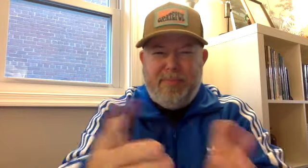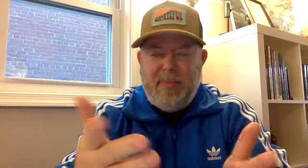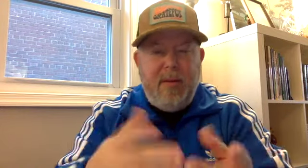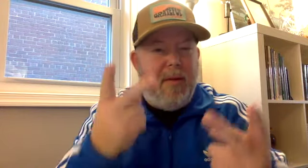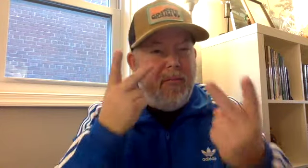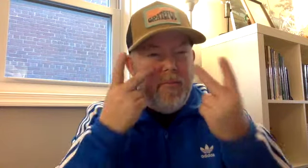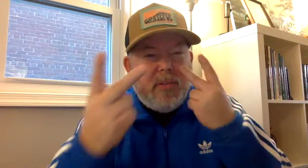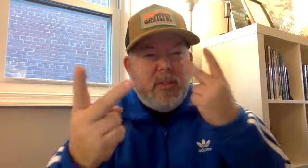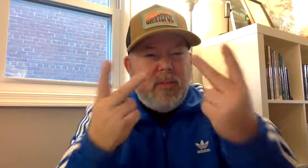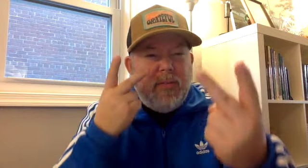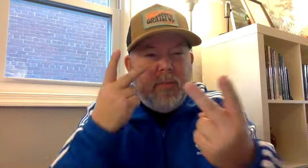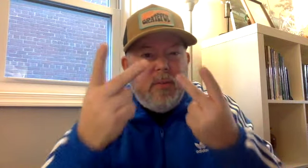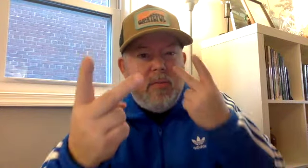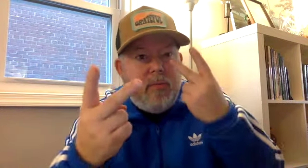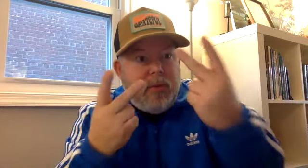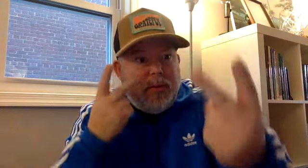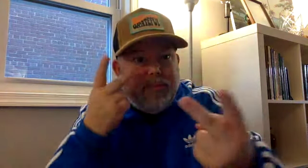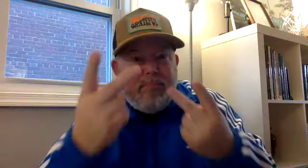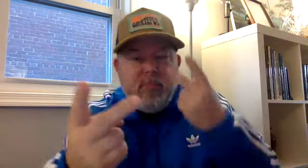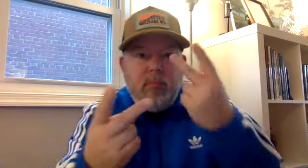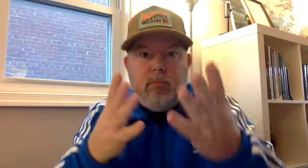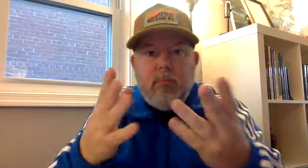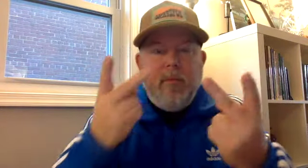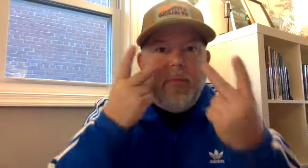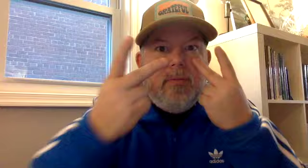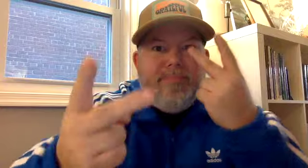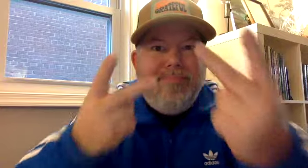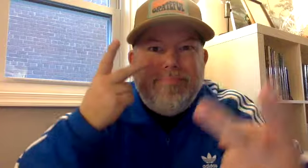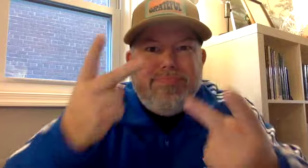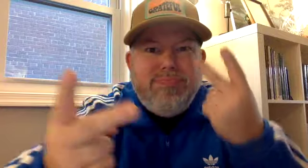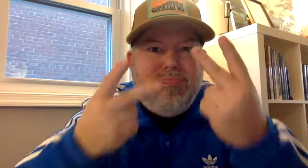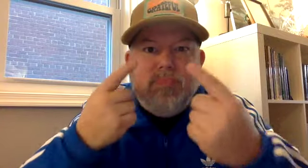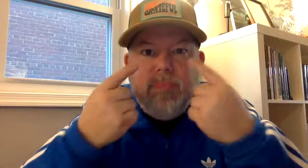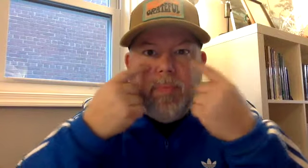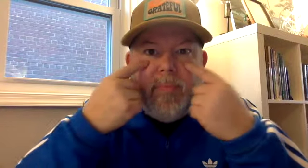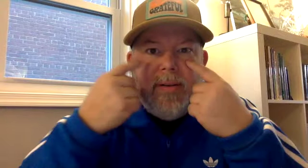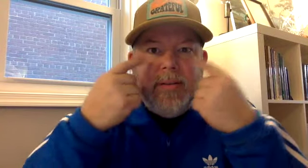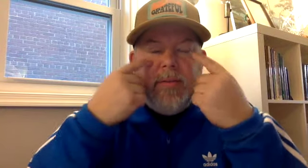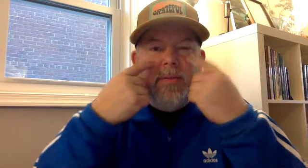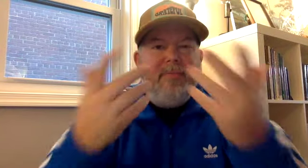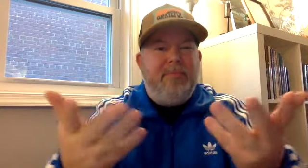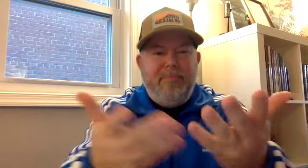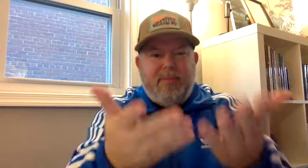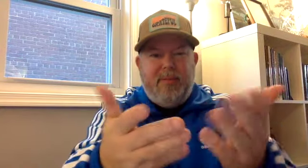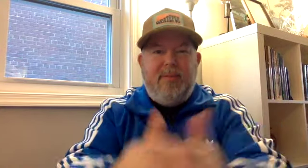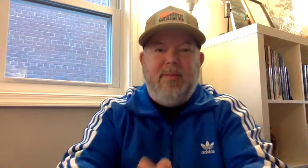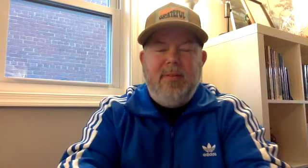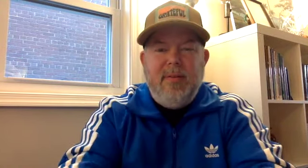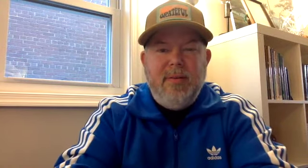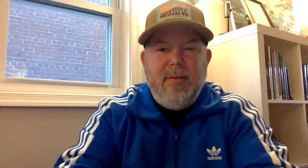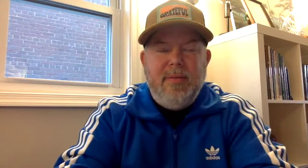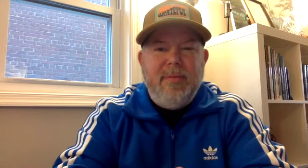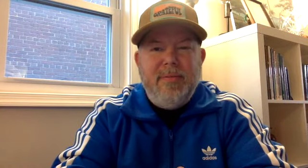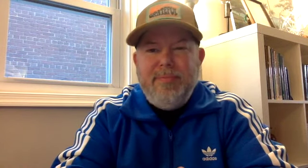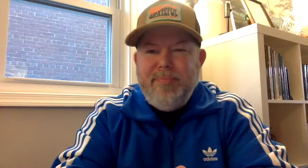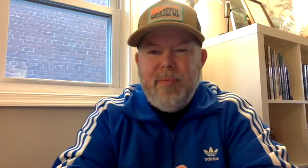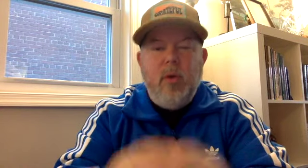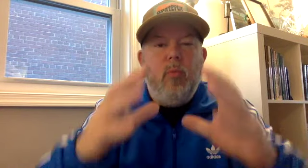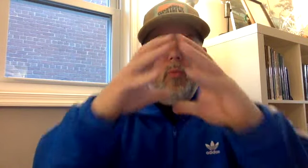what preceded it and what followed it. And I think that could be a blockbuster of a report that